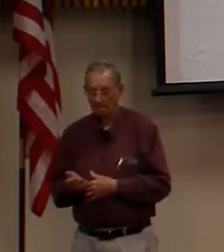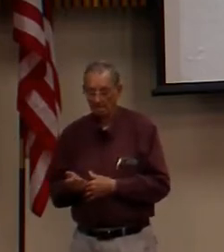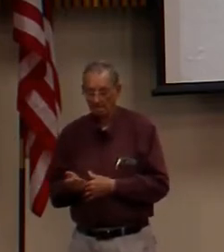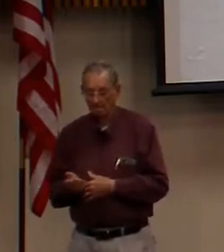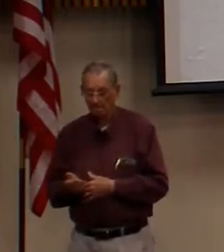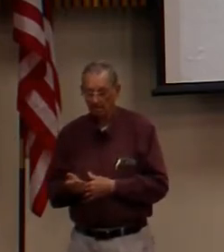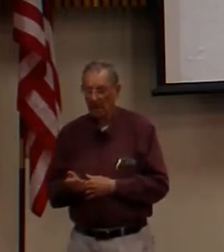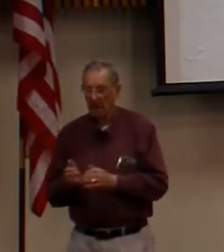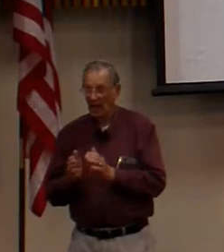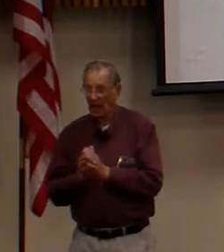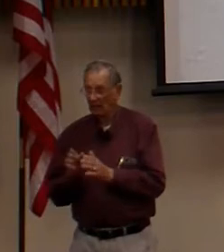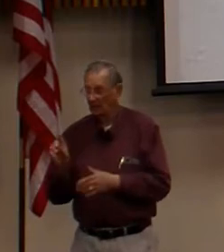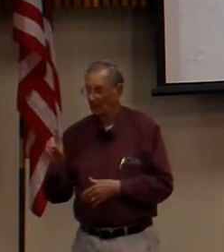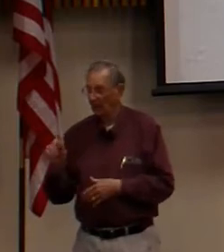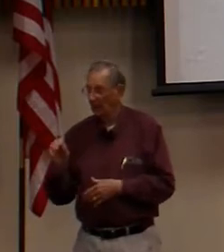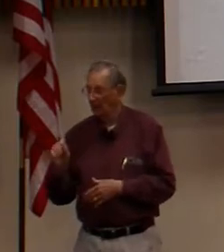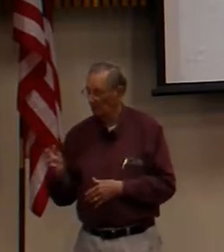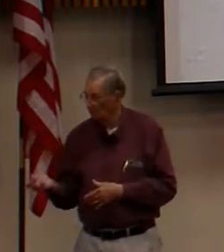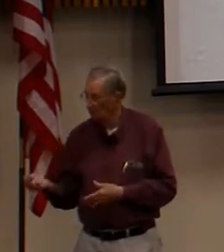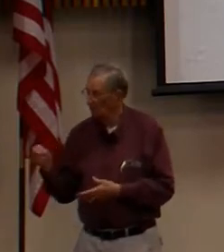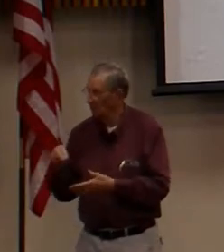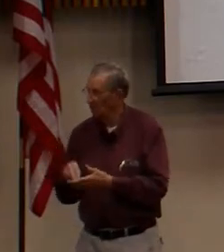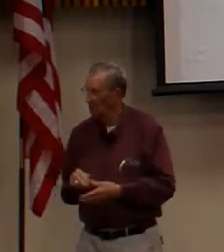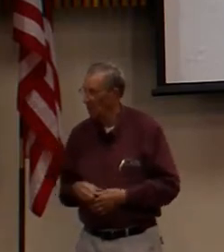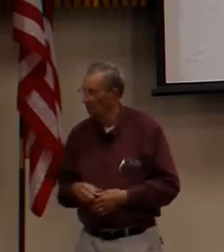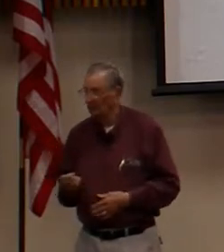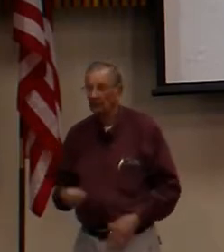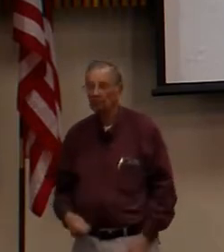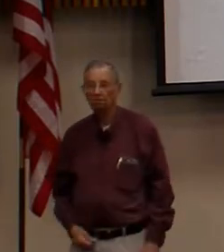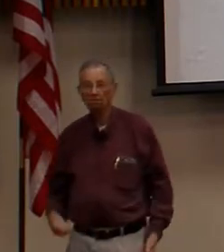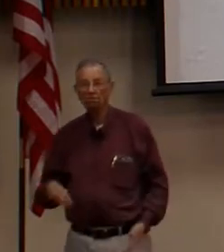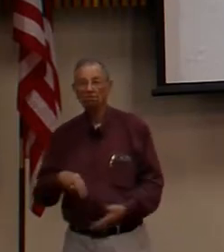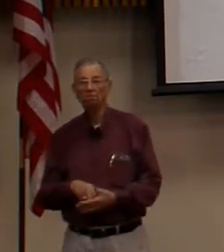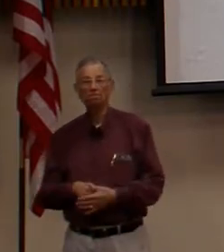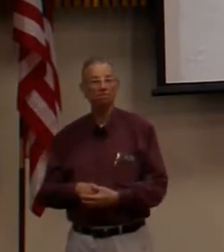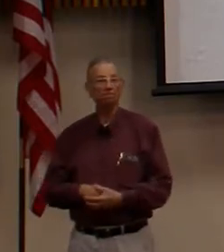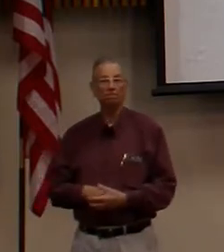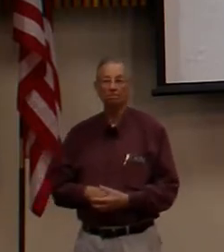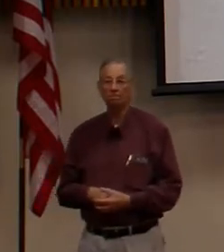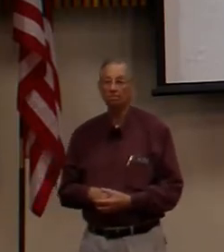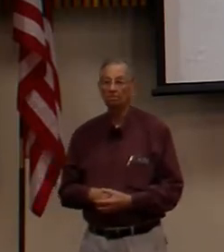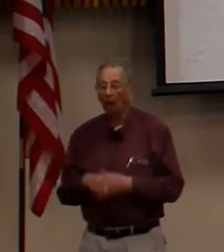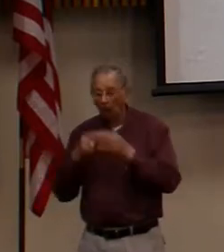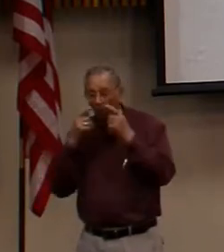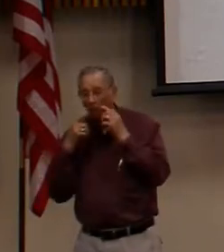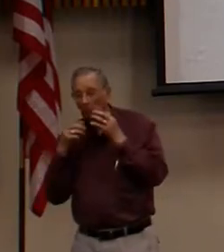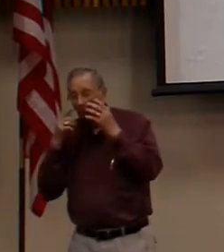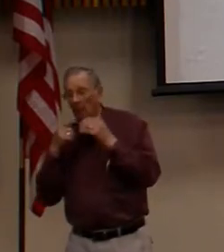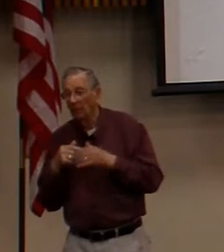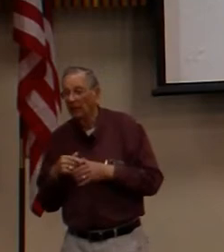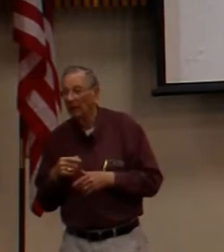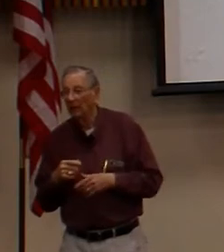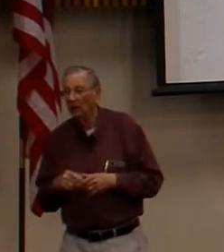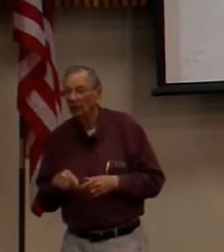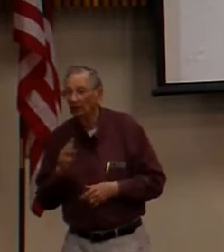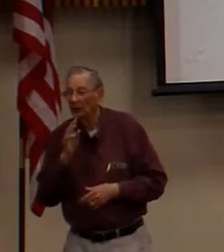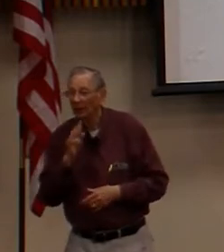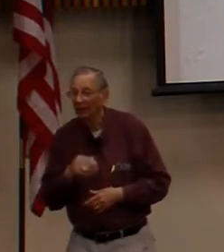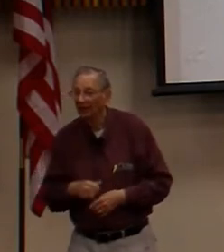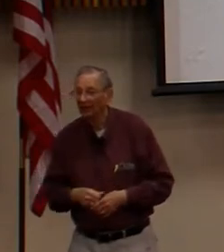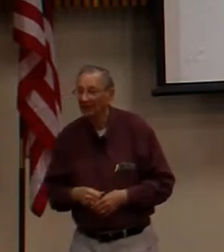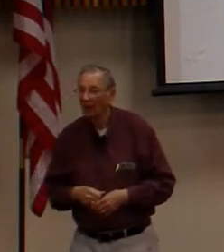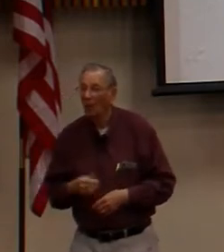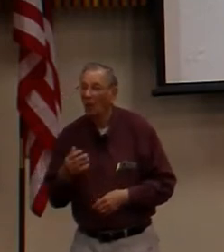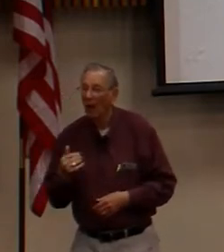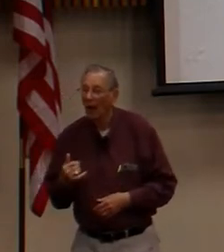asked Daniel to get up and say some words, and he just stood up here and, you know, he broke down crying. He couldn't even speak,